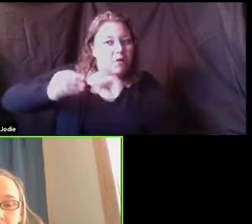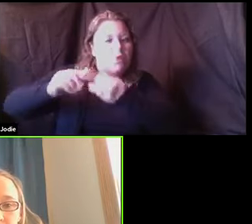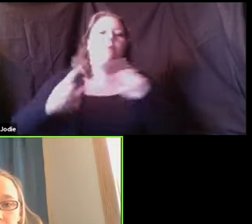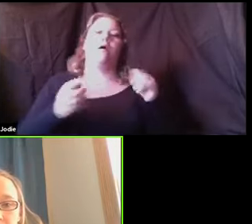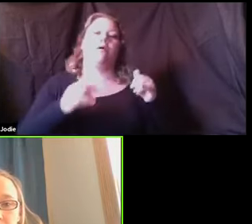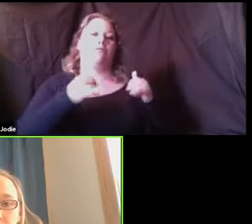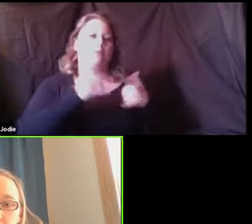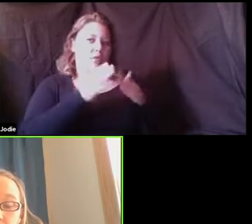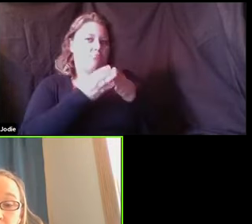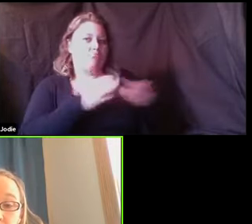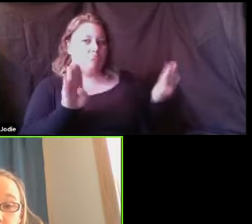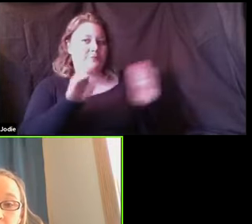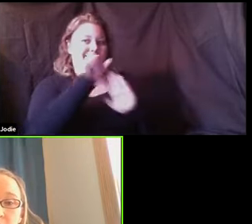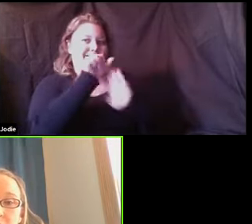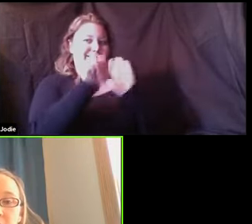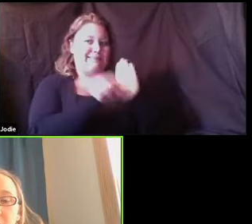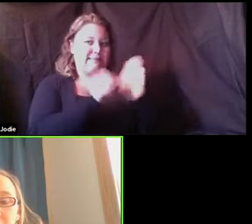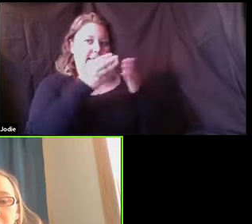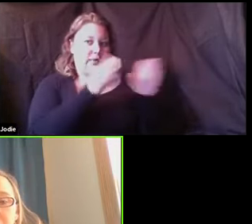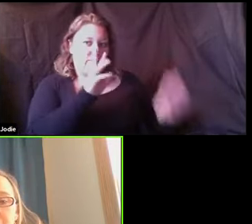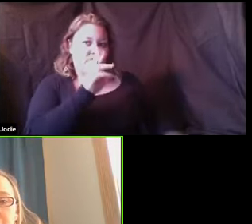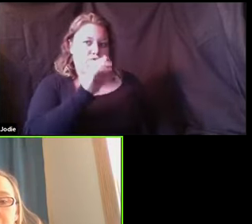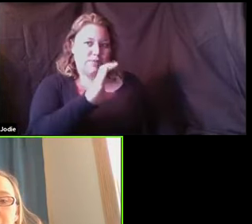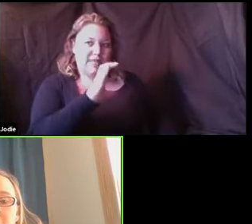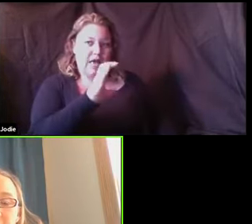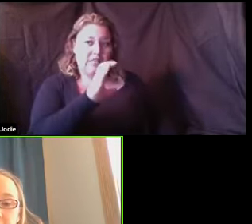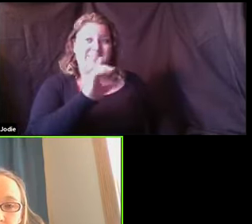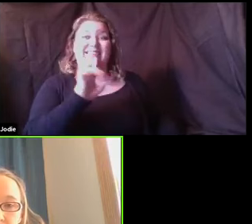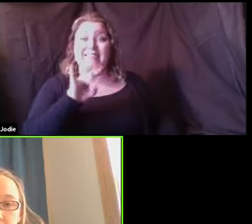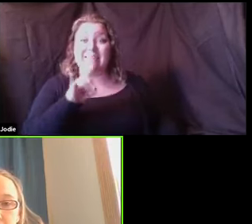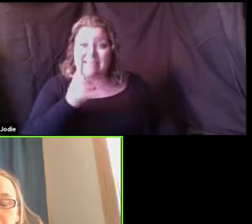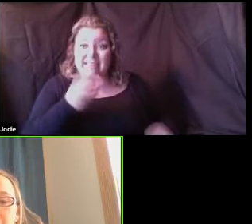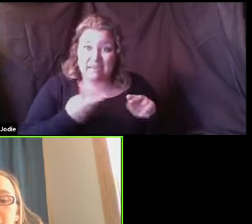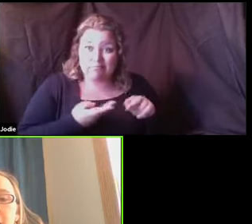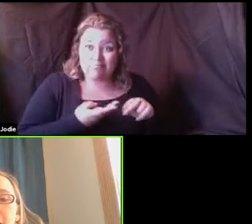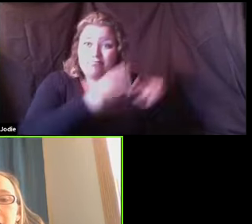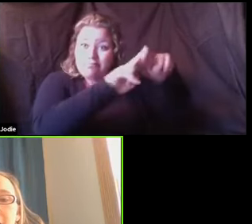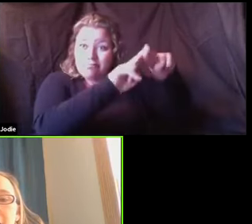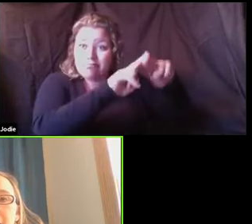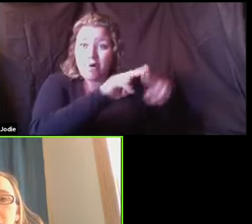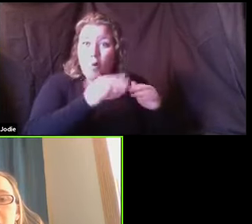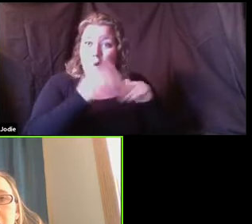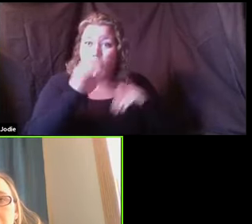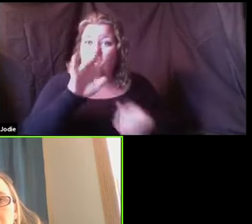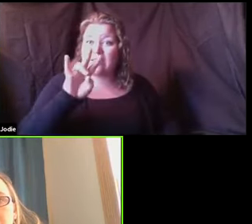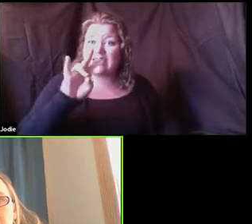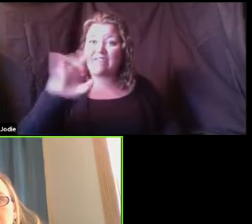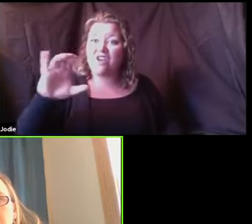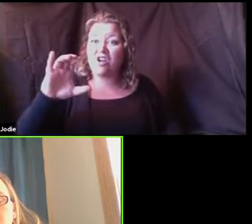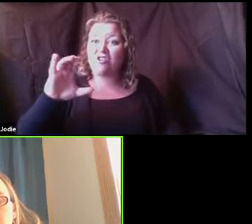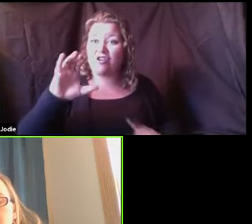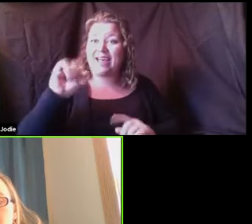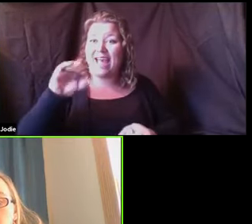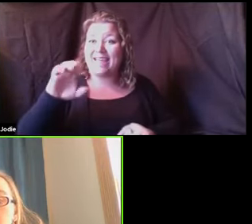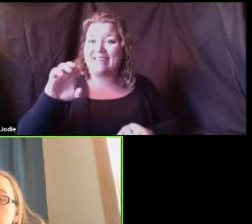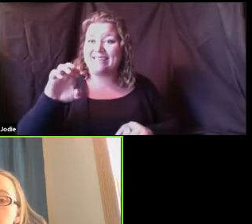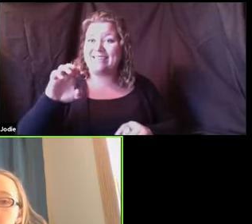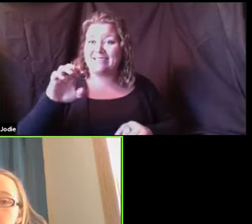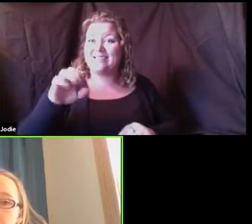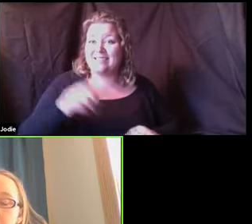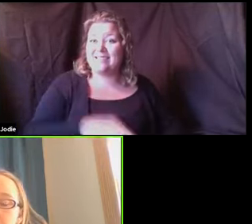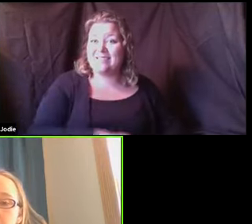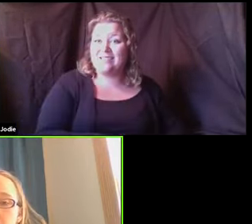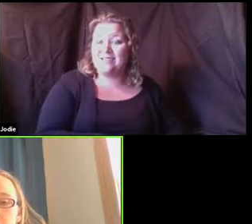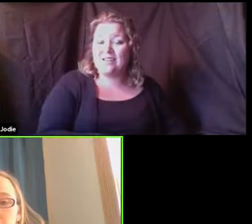is currently experiencing. I mean, we went up by over 700 cases in the last 24 hours. And part of that is because we're testing